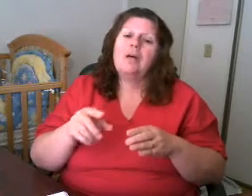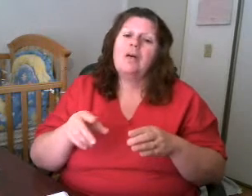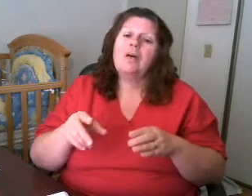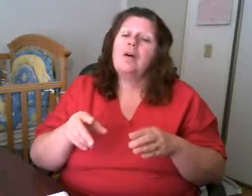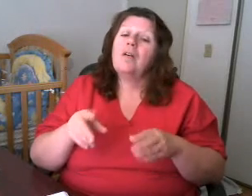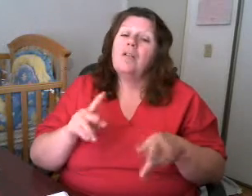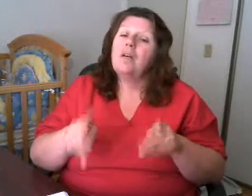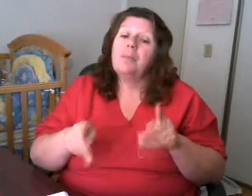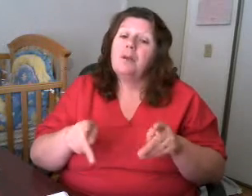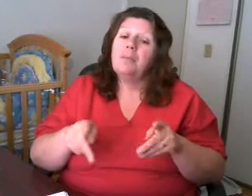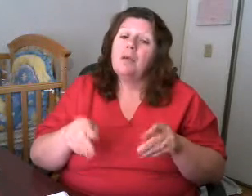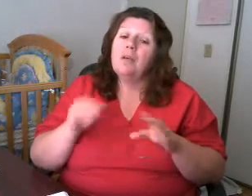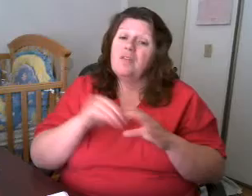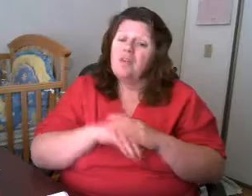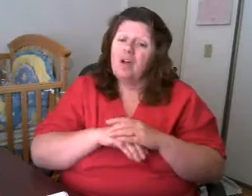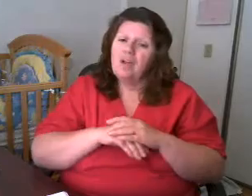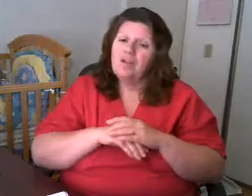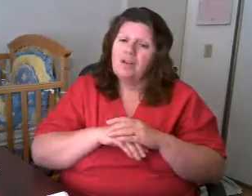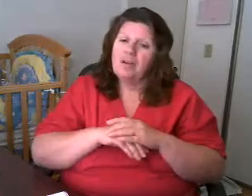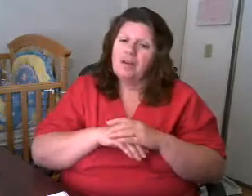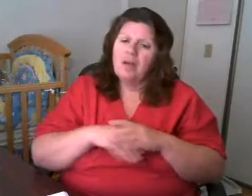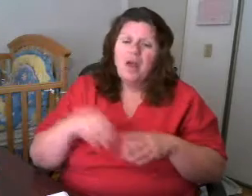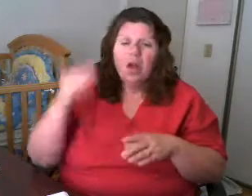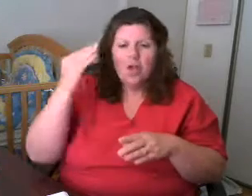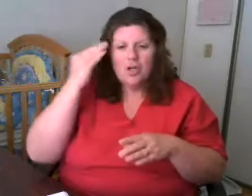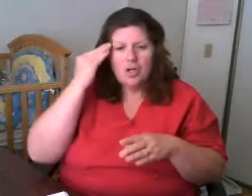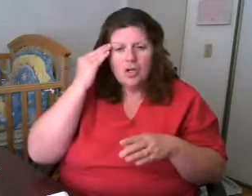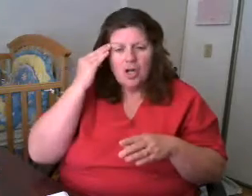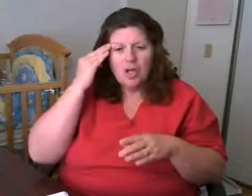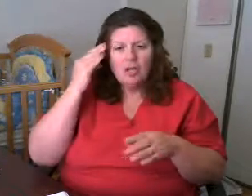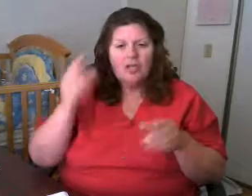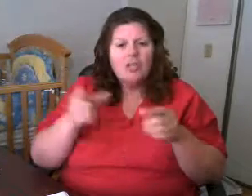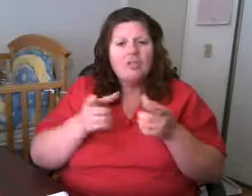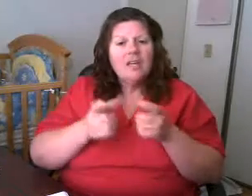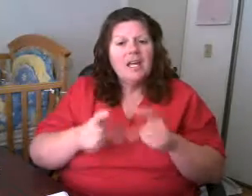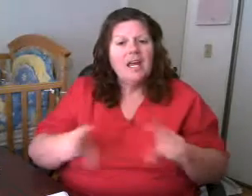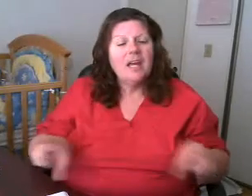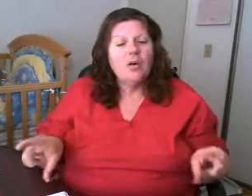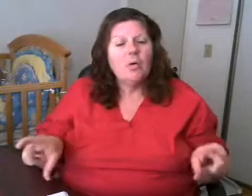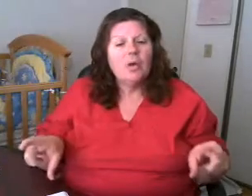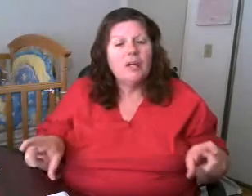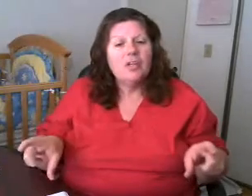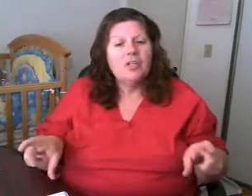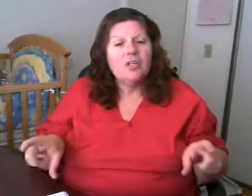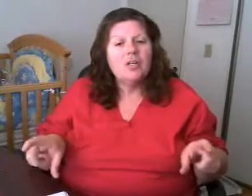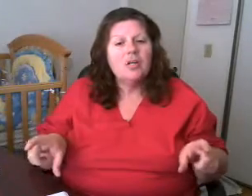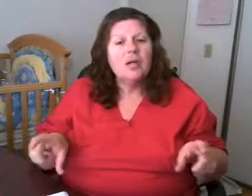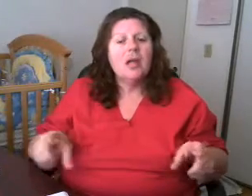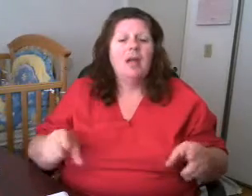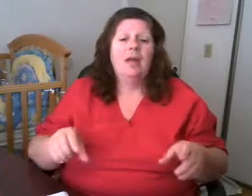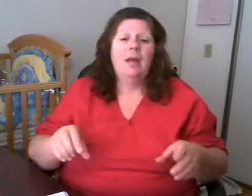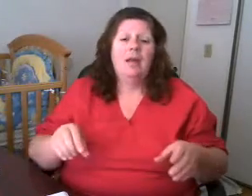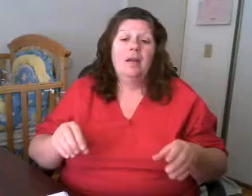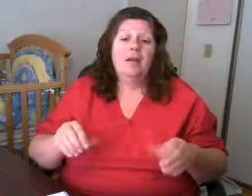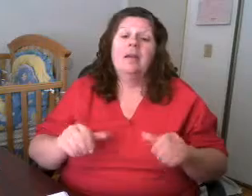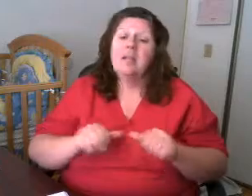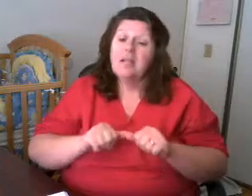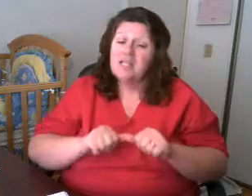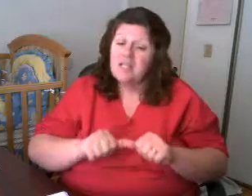You must have knowledge of language continuum and variations in signing, so that you'll be able to match your signing style